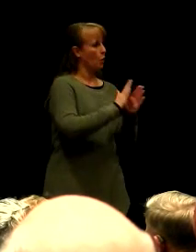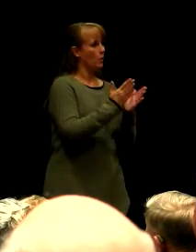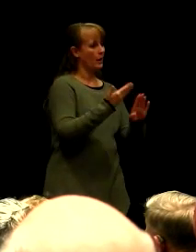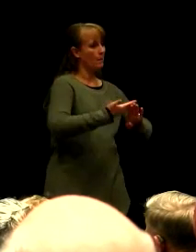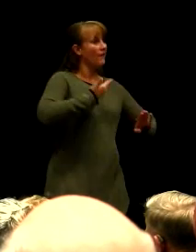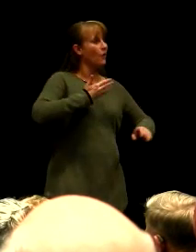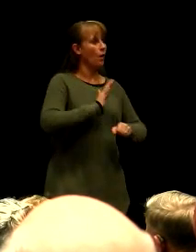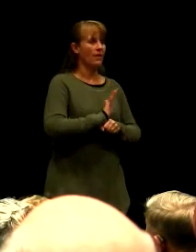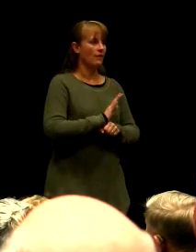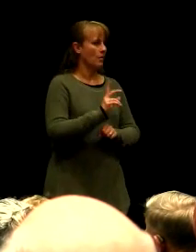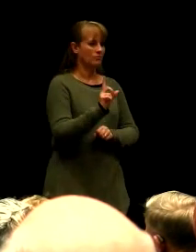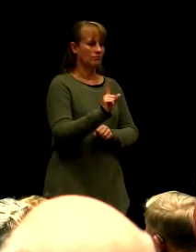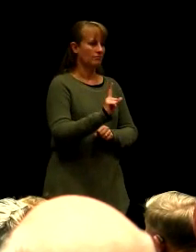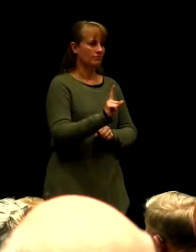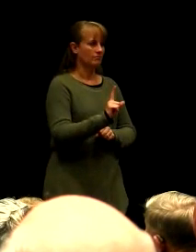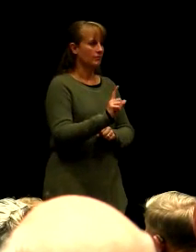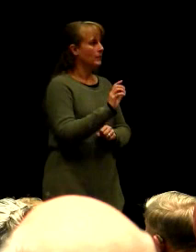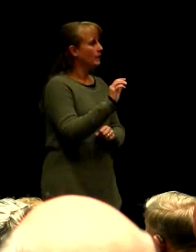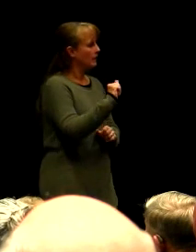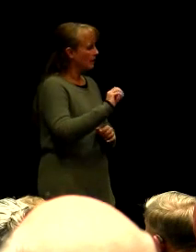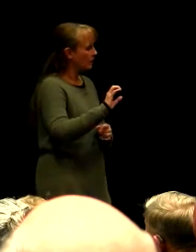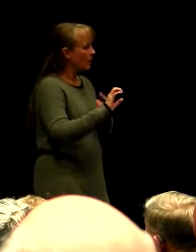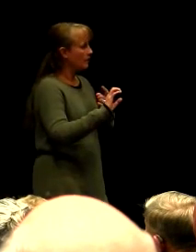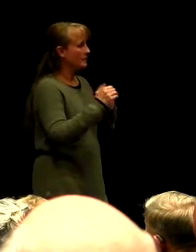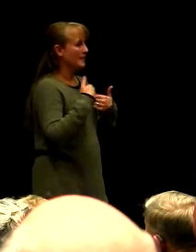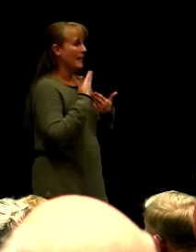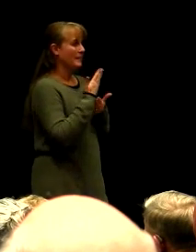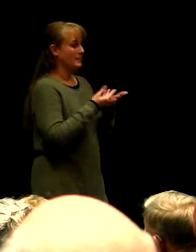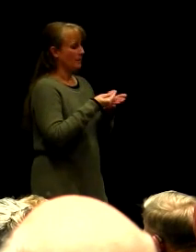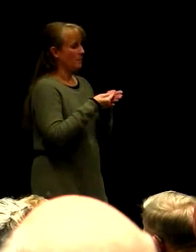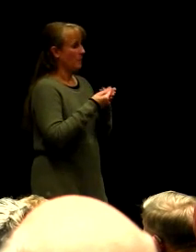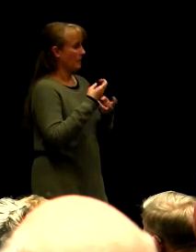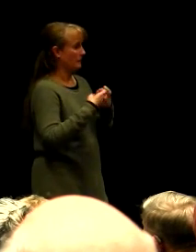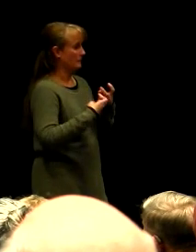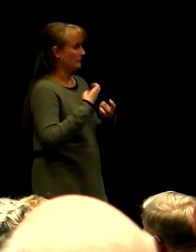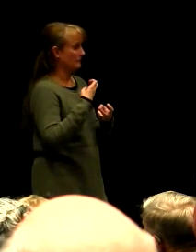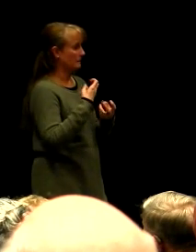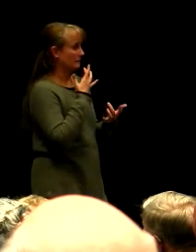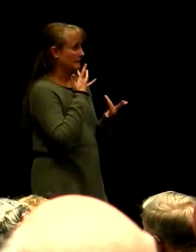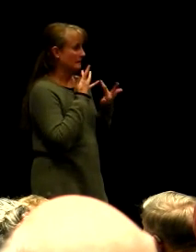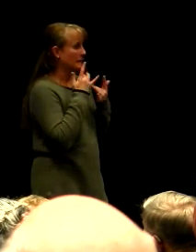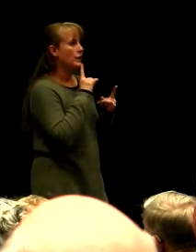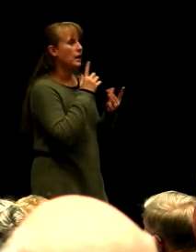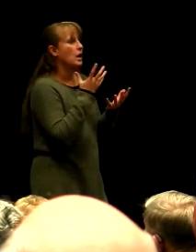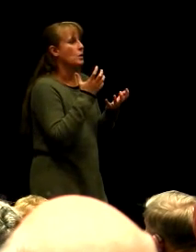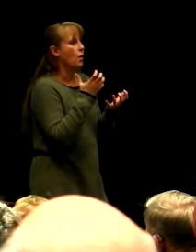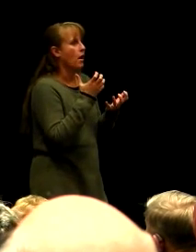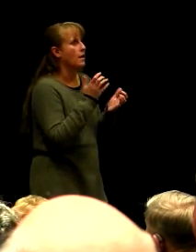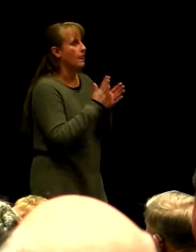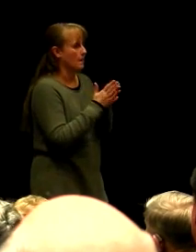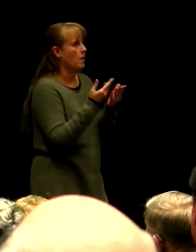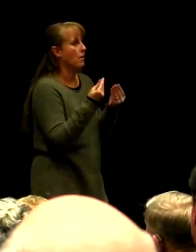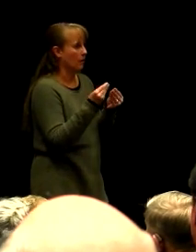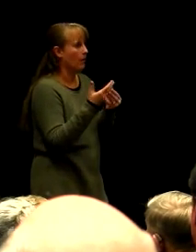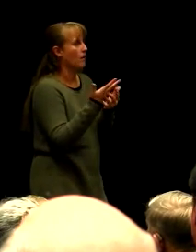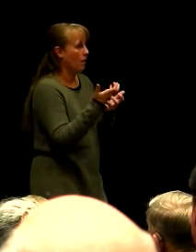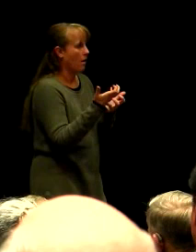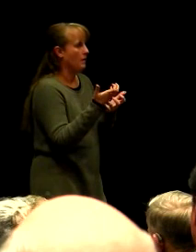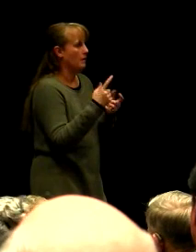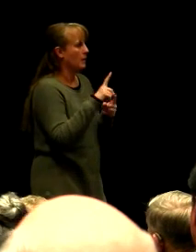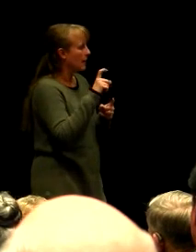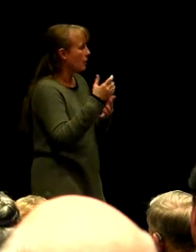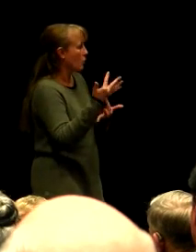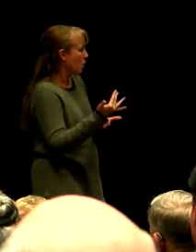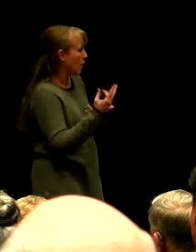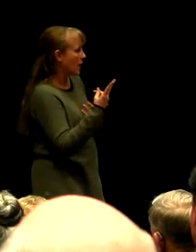before the film was released. And Clark was... he had some financial troubles, and he really wanted, the revenue that would come from this novel, and it